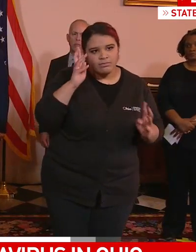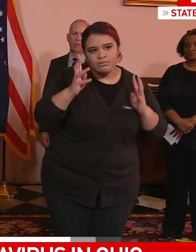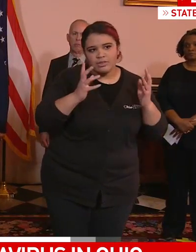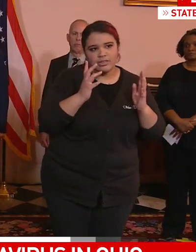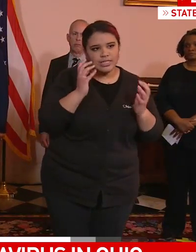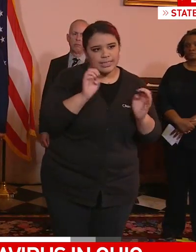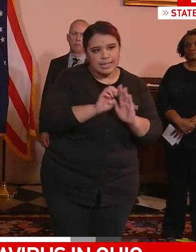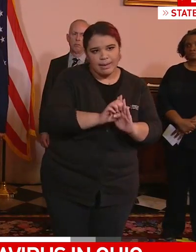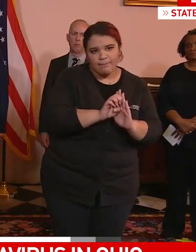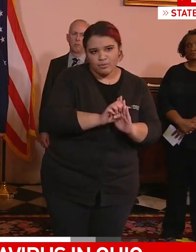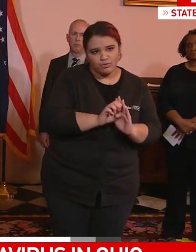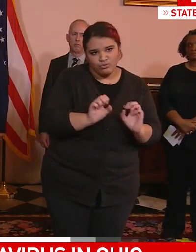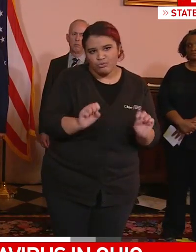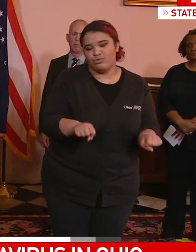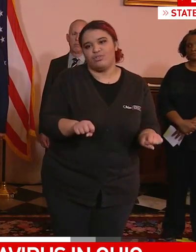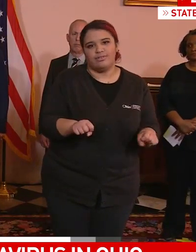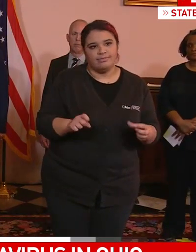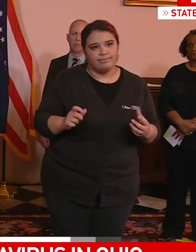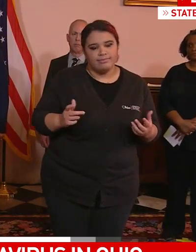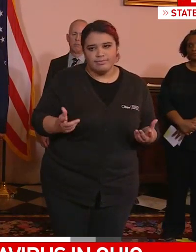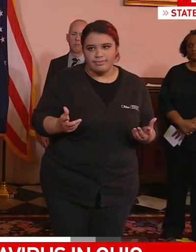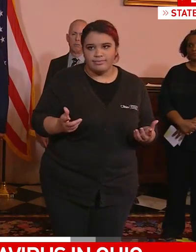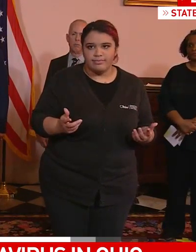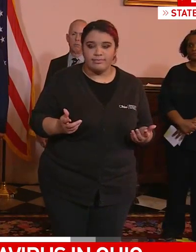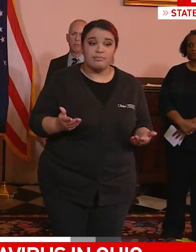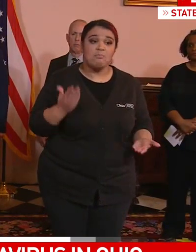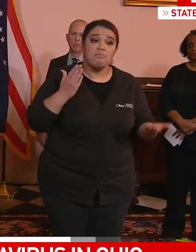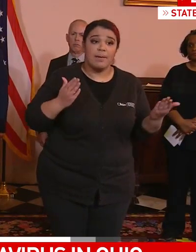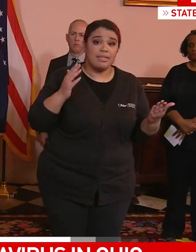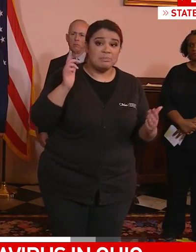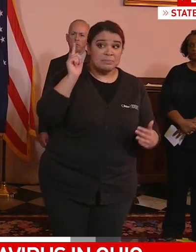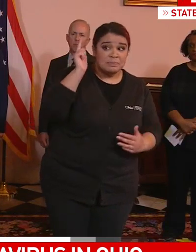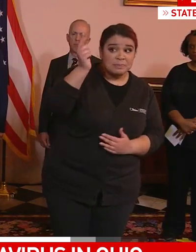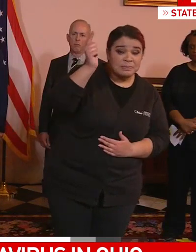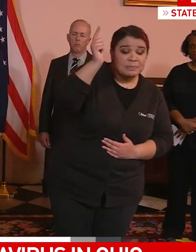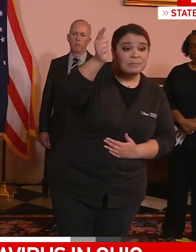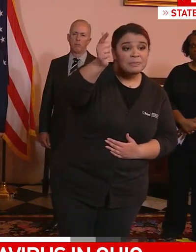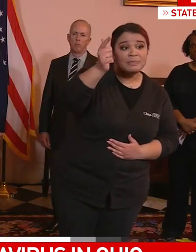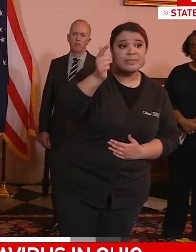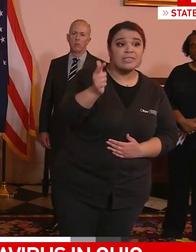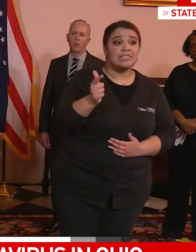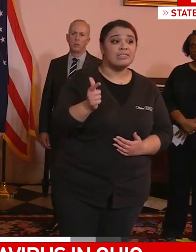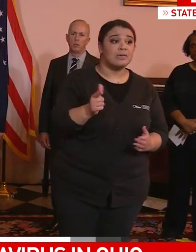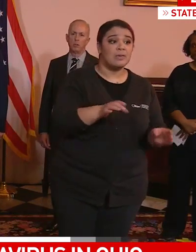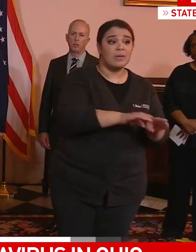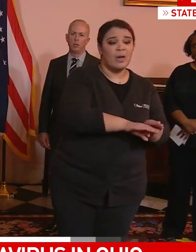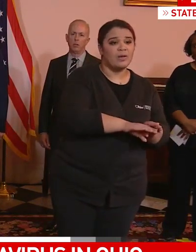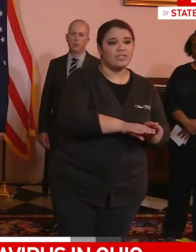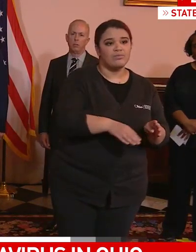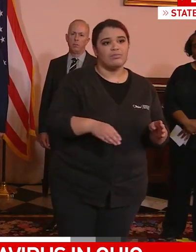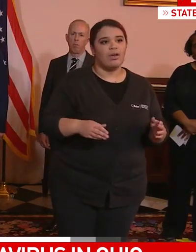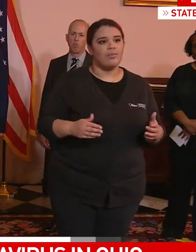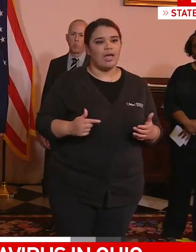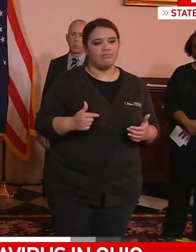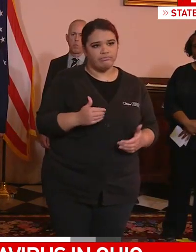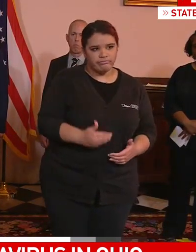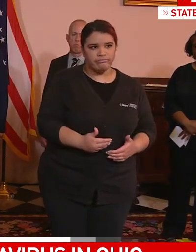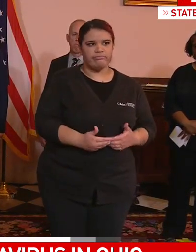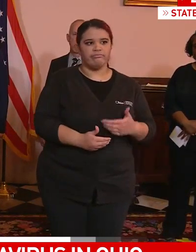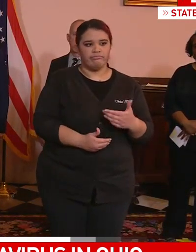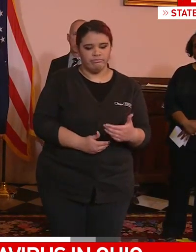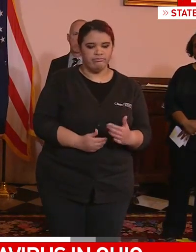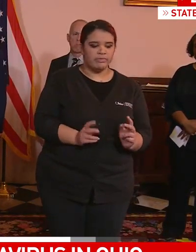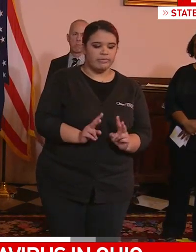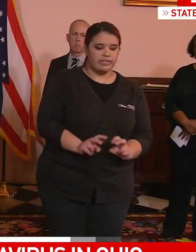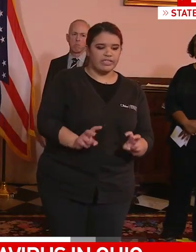These are things that, may be in the future. We're going to assess things. We're going to assess things where we think the risk